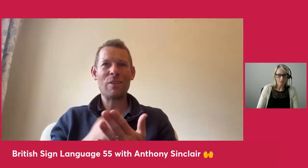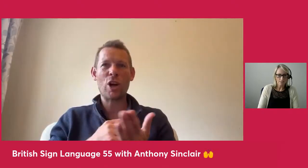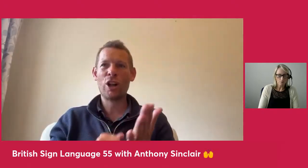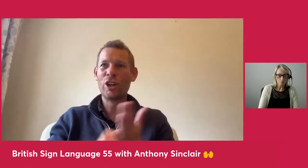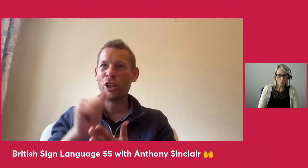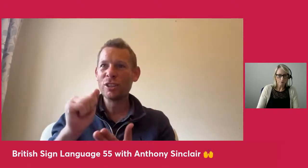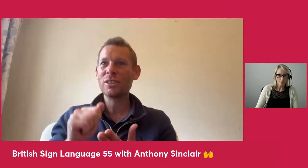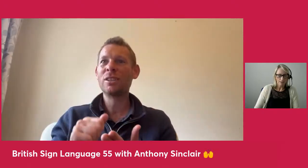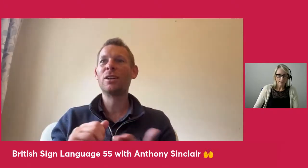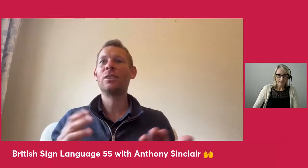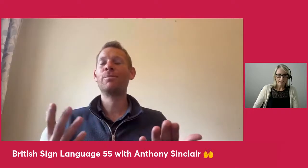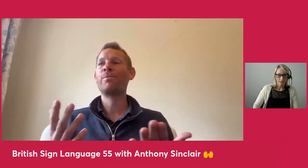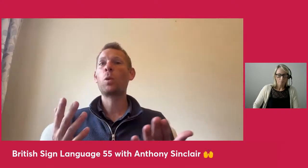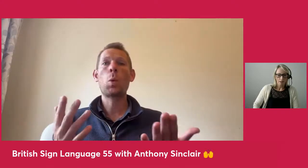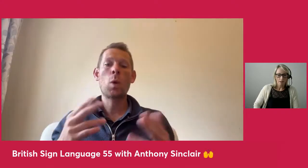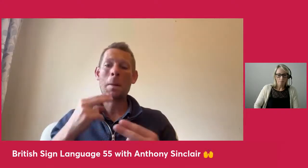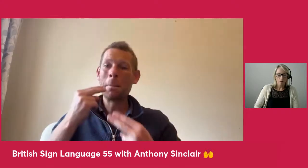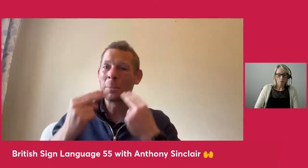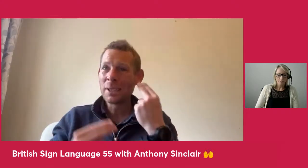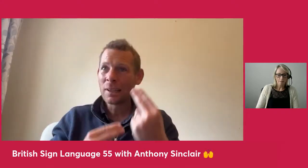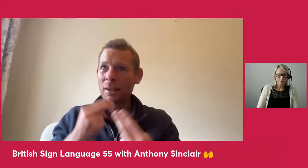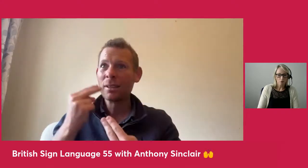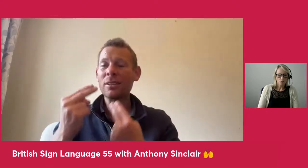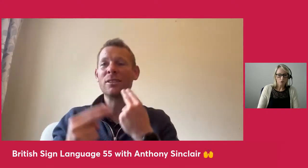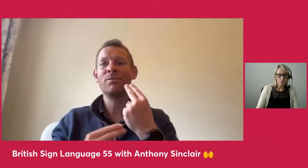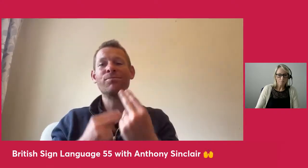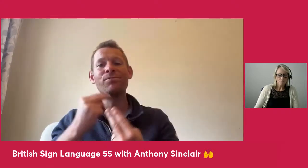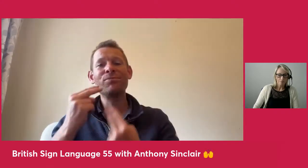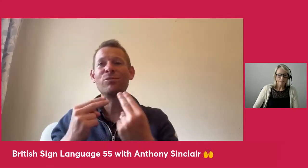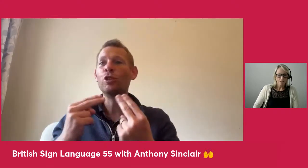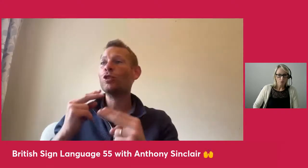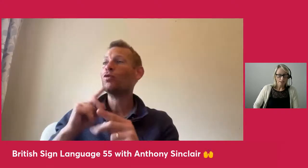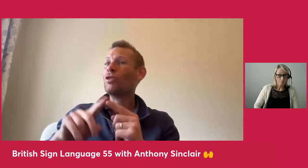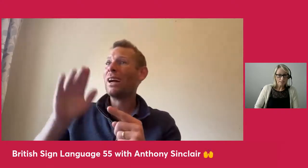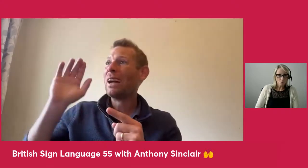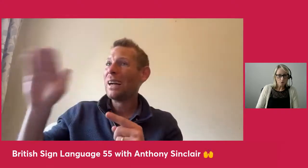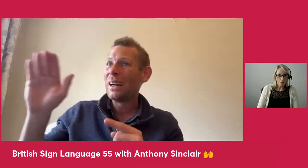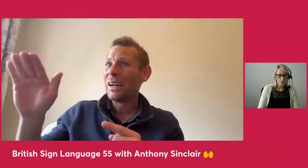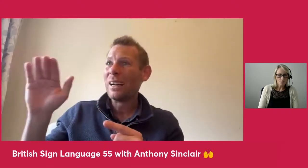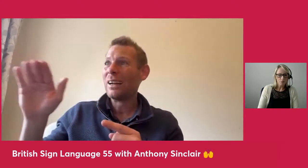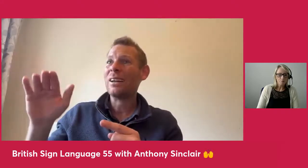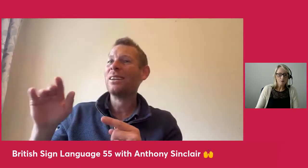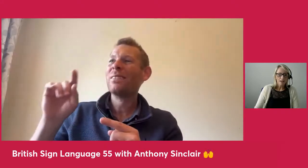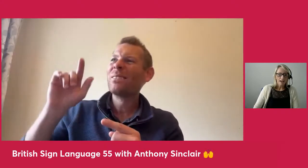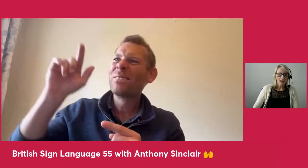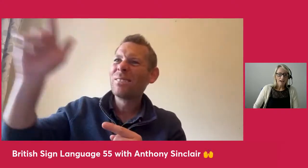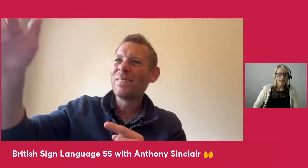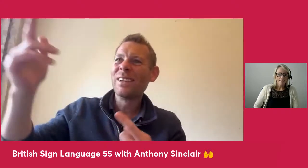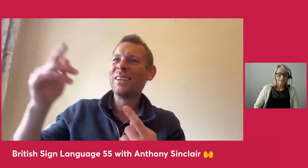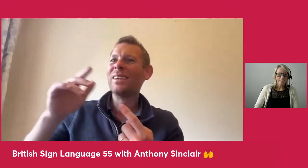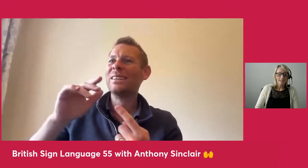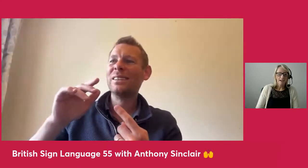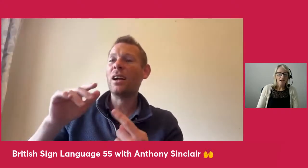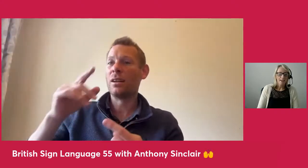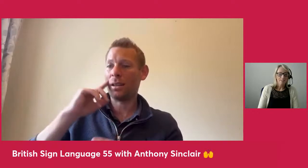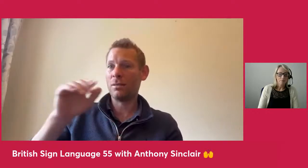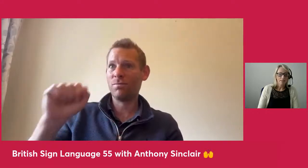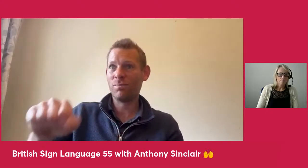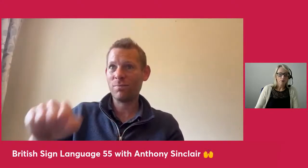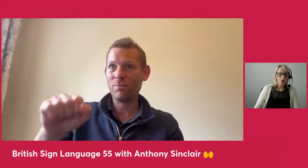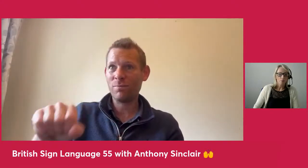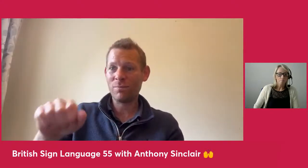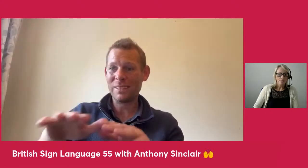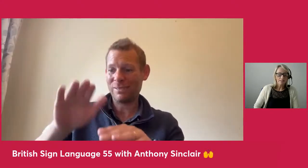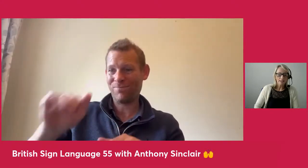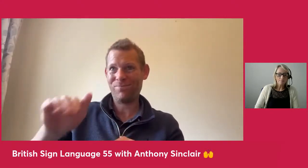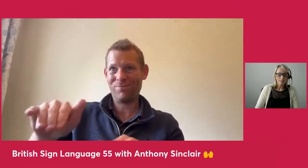thing is often part of deaf culture. So I explained all that to them, and I explained